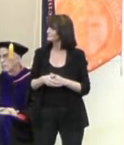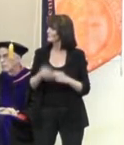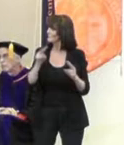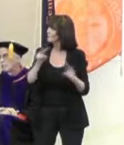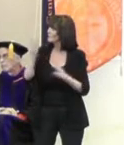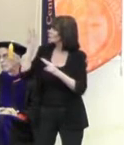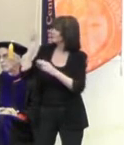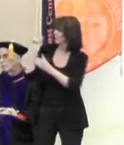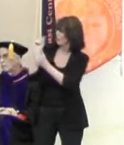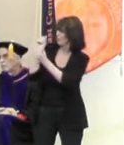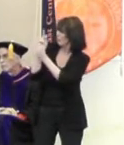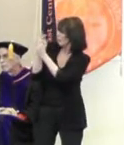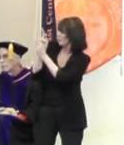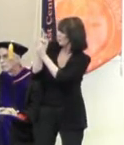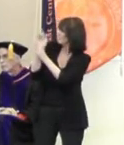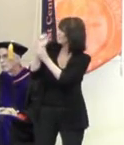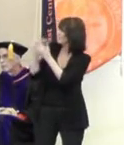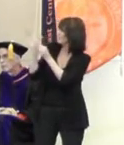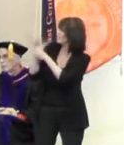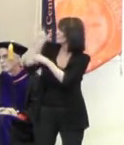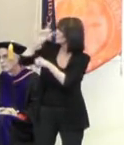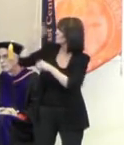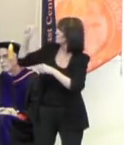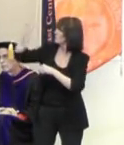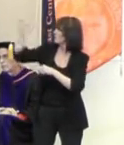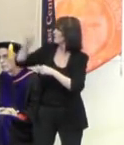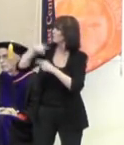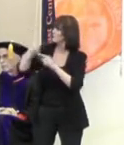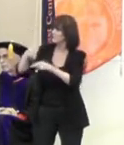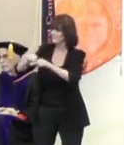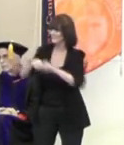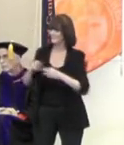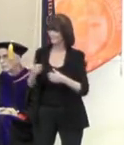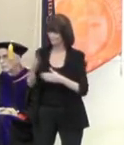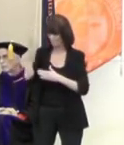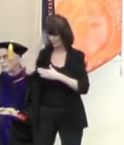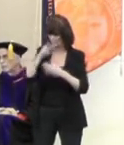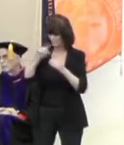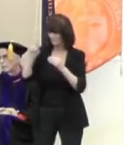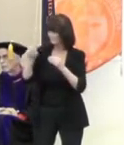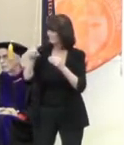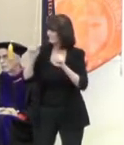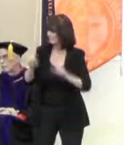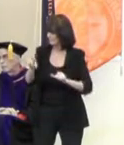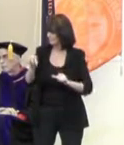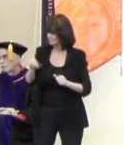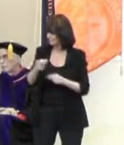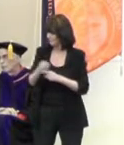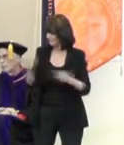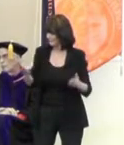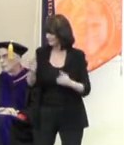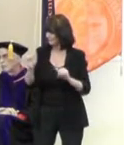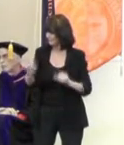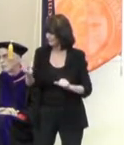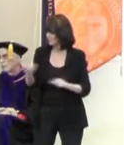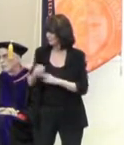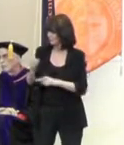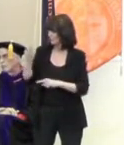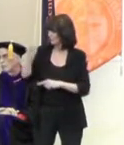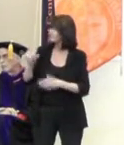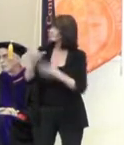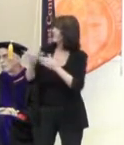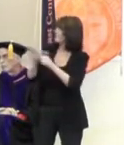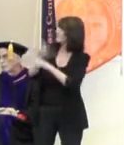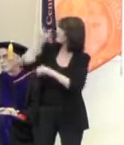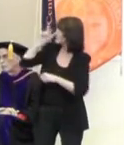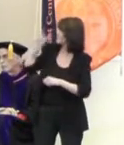Look closely at that full moon as you sit here and worry, can I do it from here, South Winter? Can I do it from Oklahoma? That full